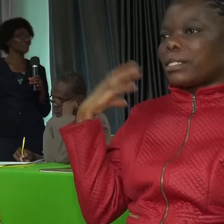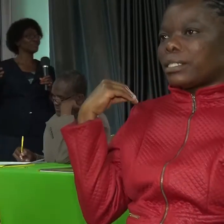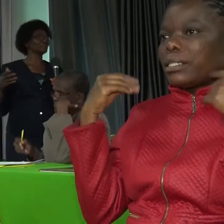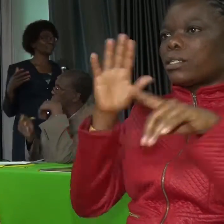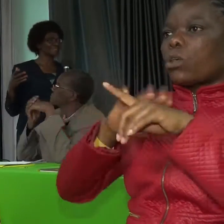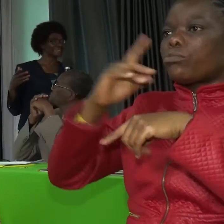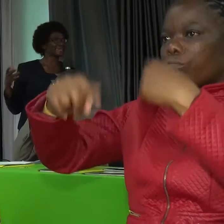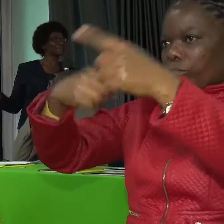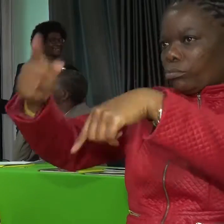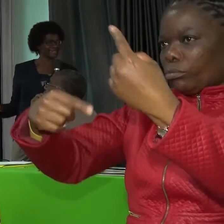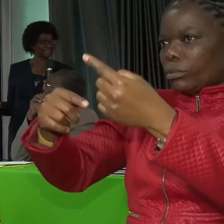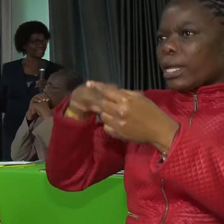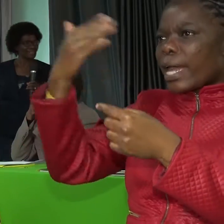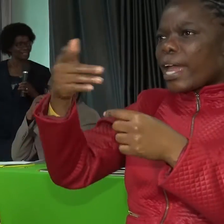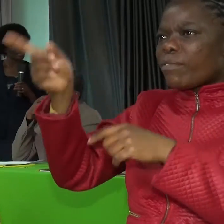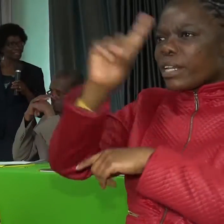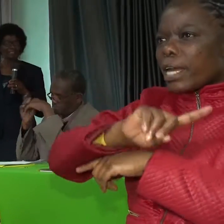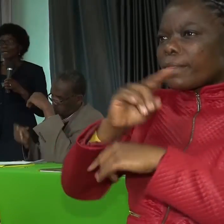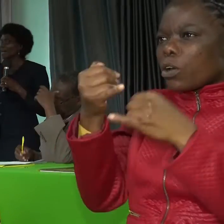They keep on reflecting every day.